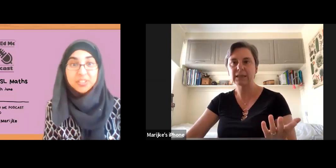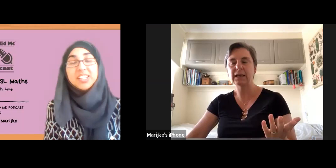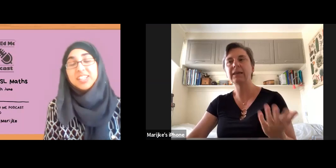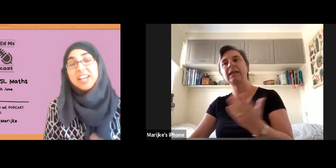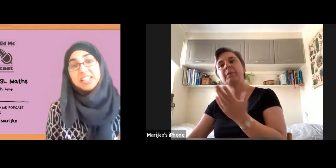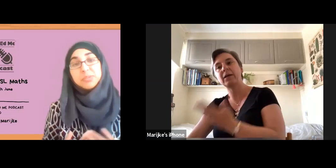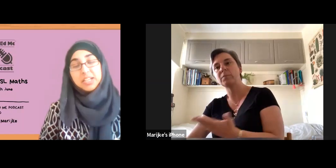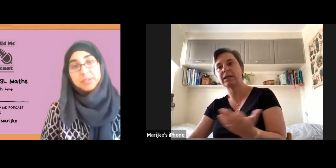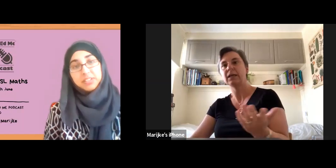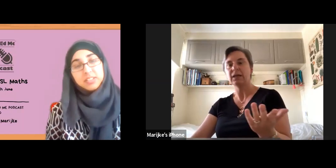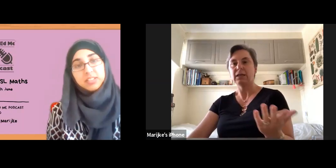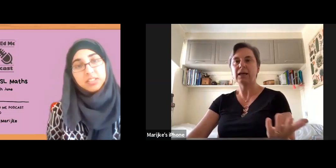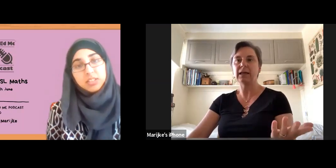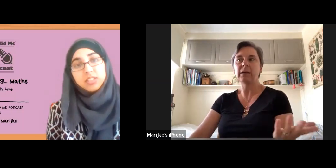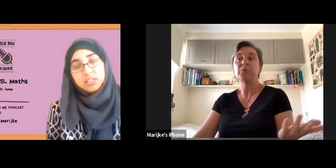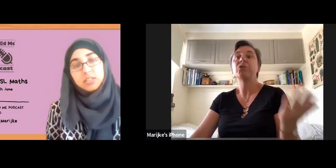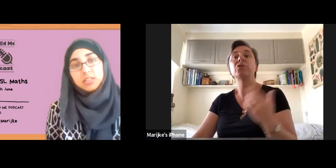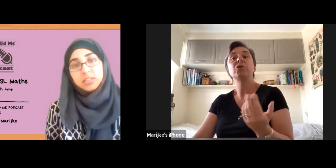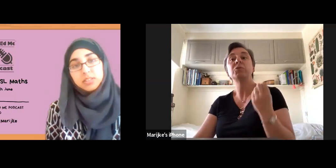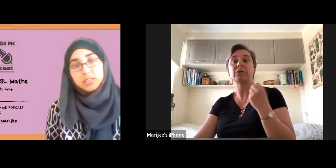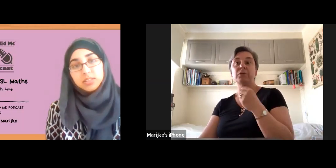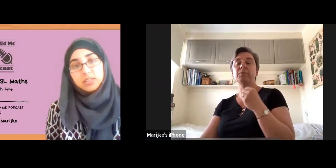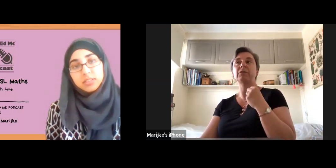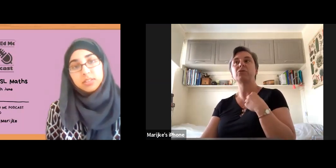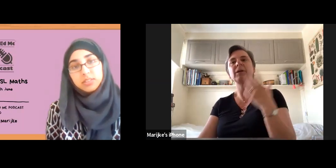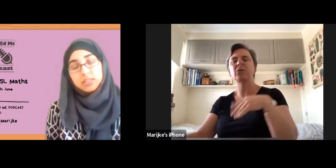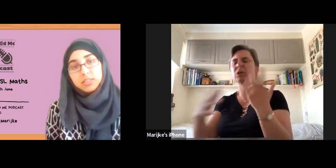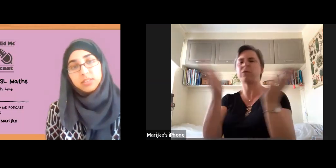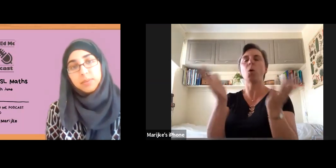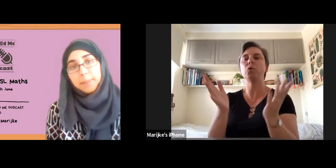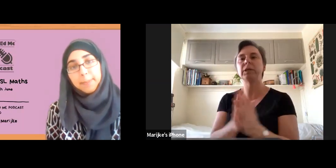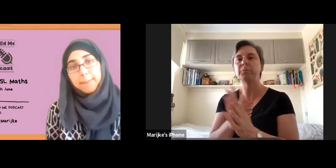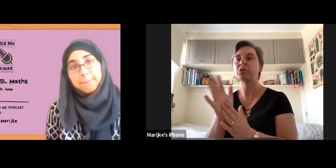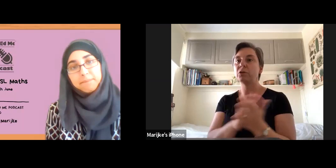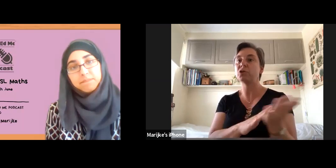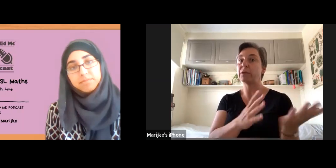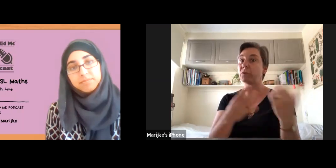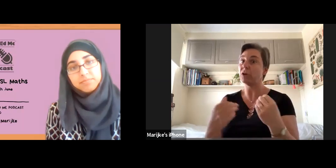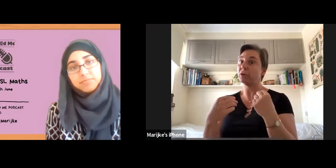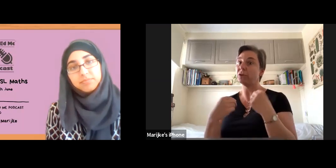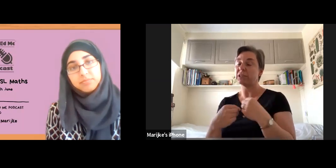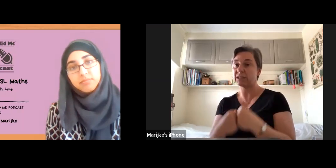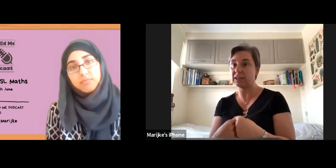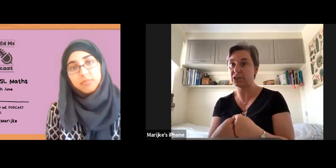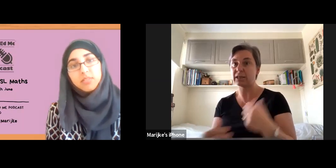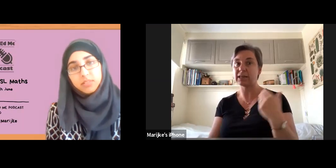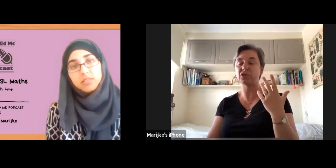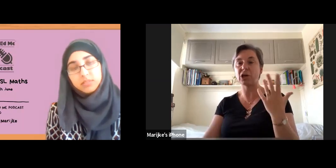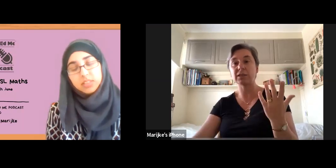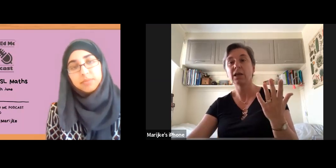And then it becomes that, it then puts a huge amount of... I mean, I don't want to have a moan, but it puts a huge amount on us as teachers. Like, if